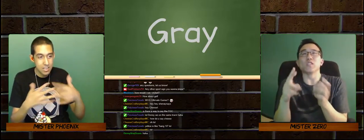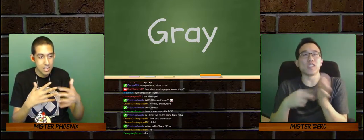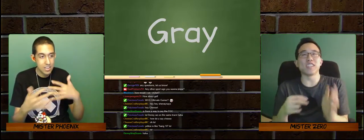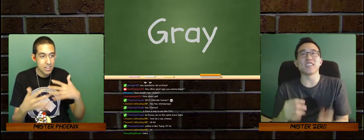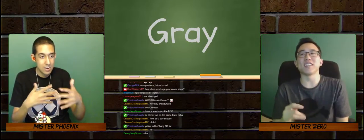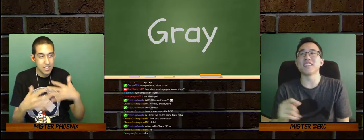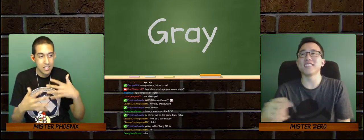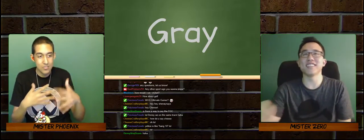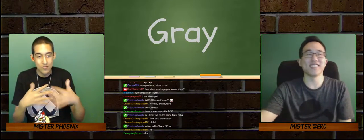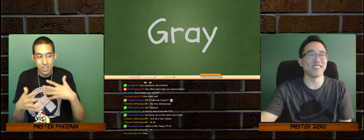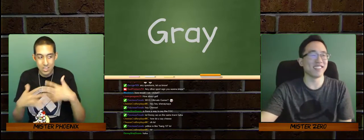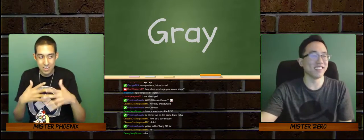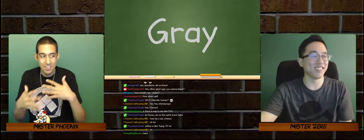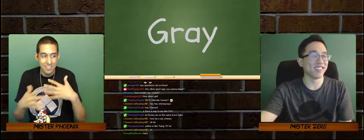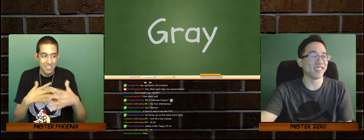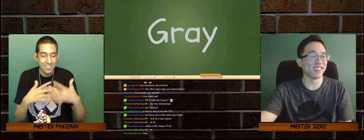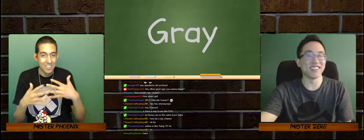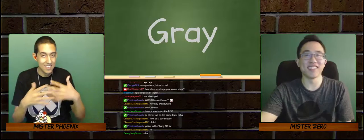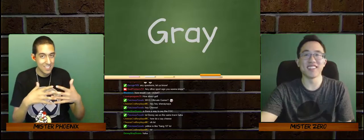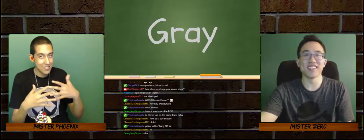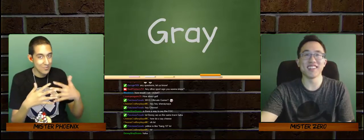Gray.